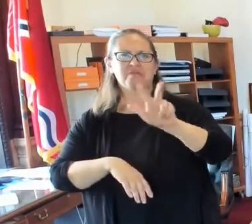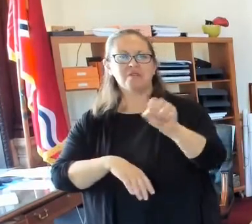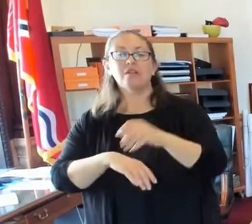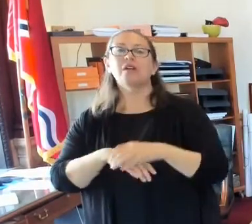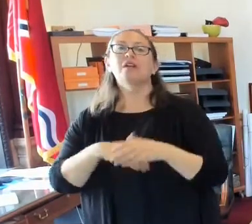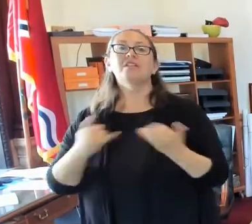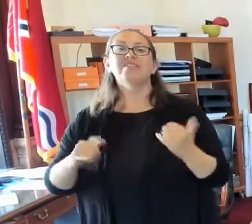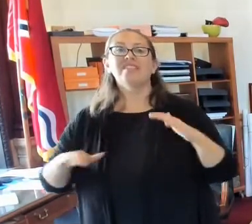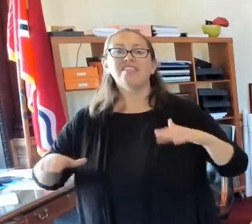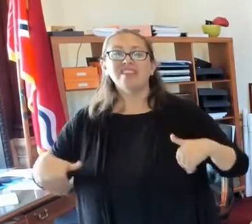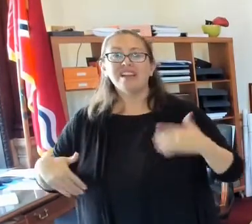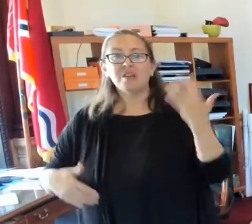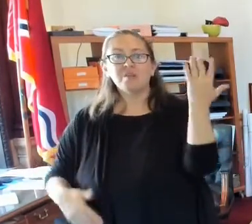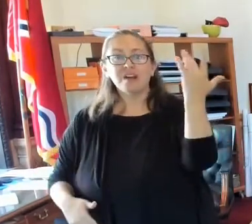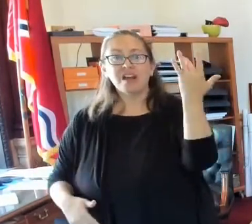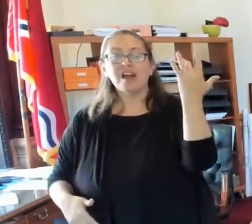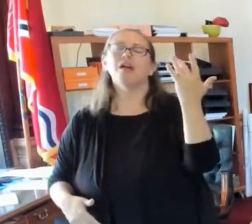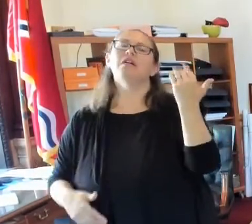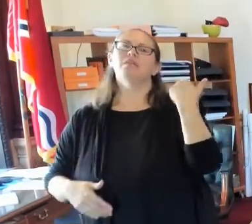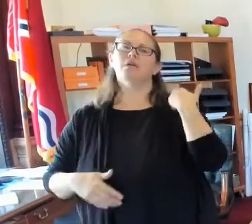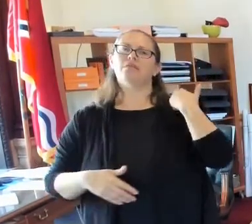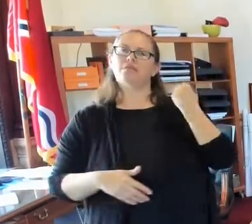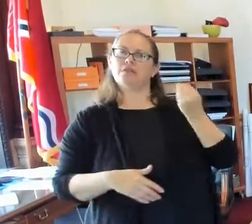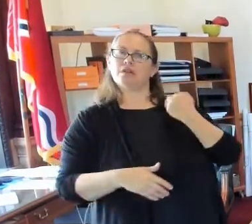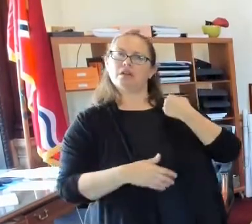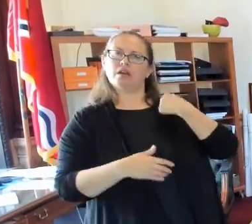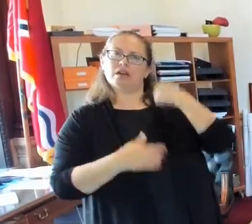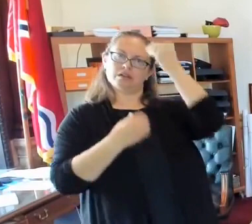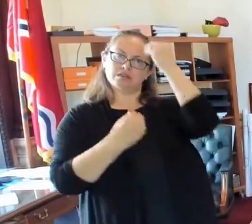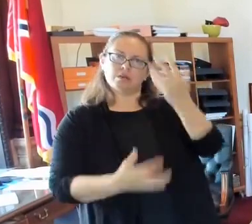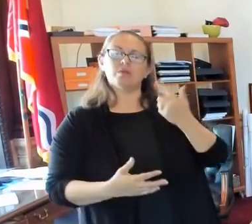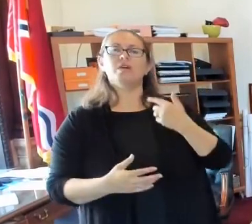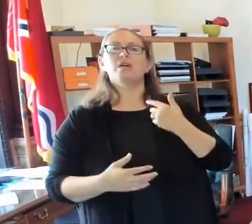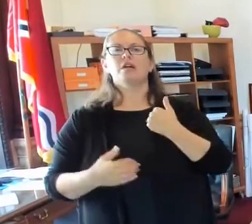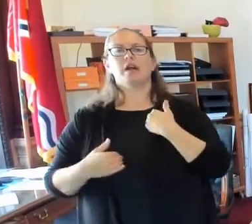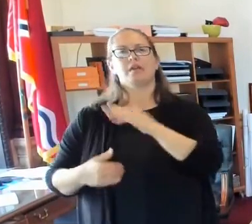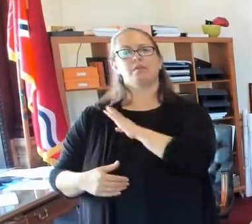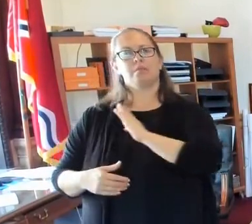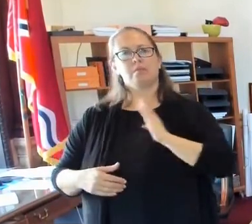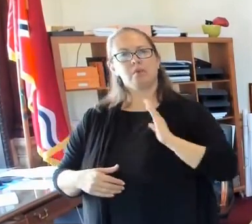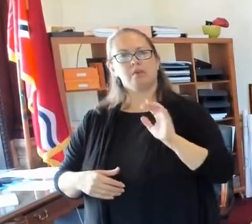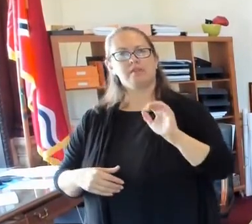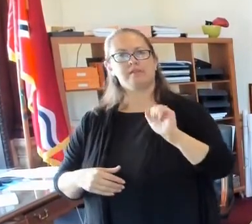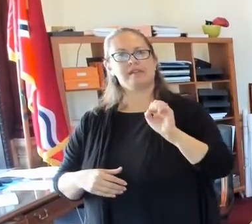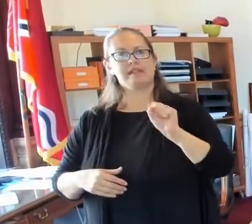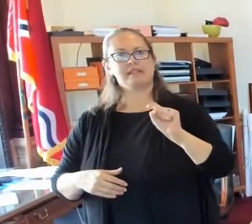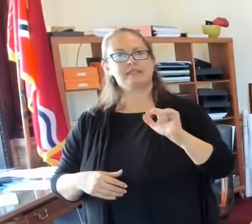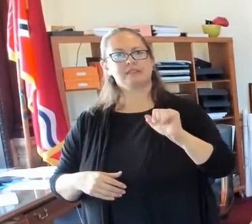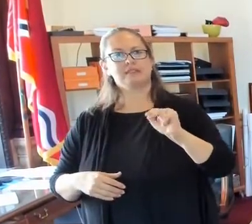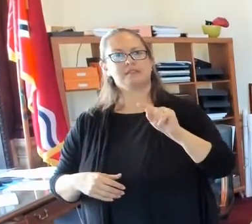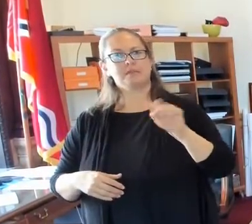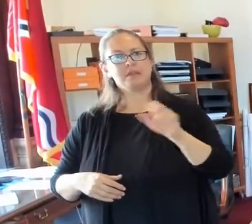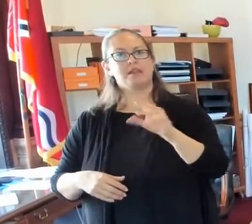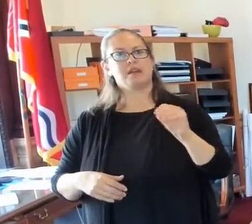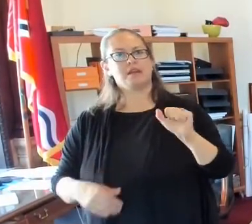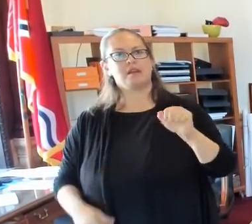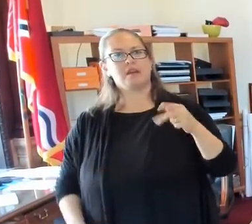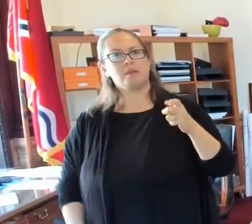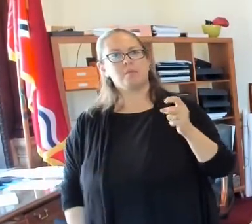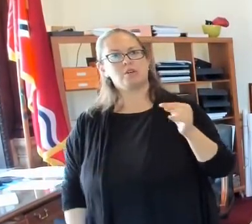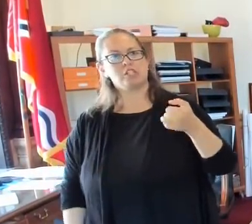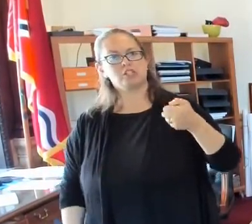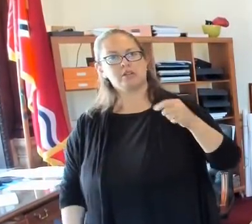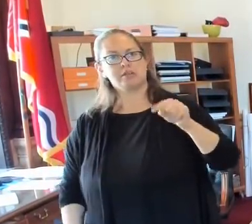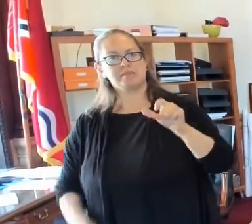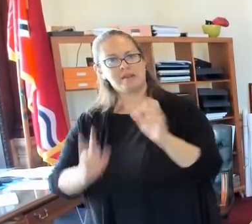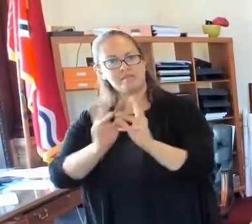today because, as I mentioned, on Monday, we had the Board of Estimate and Apportionment at 2:00 today. So I've got a few things